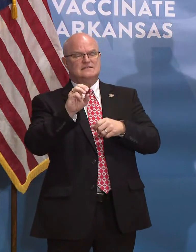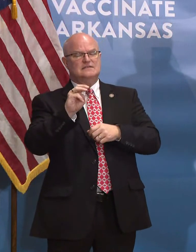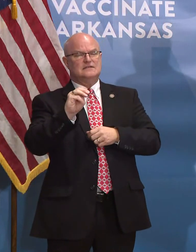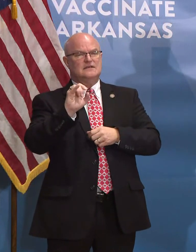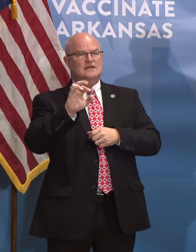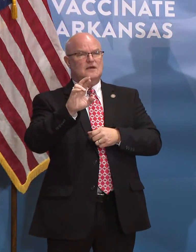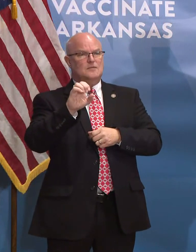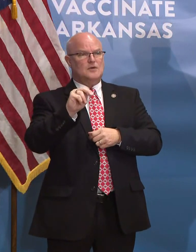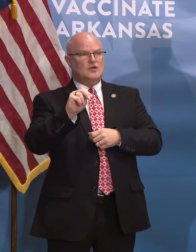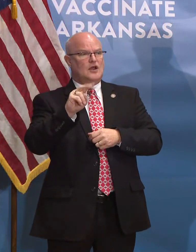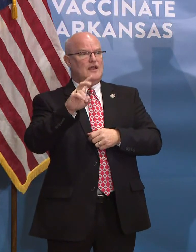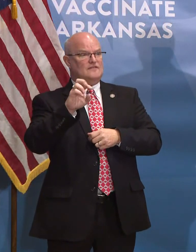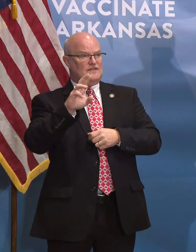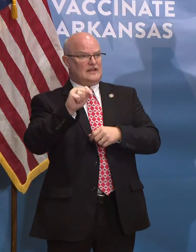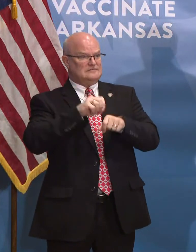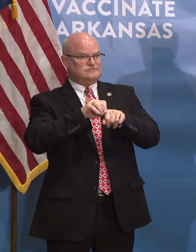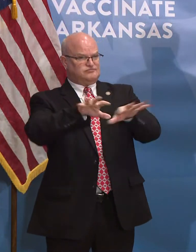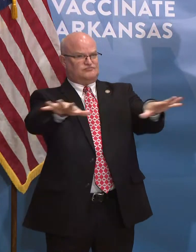Omicron variant.